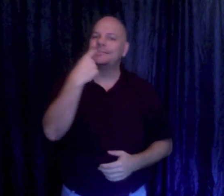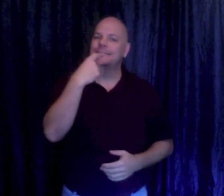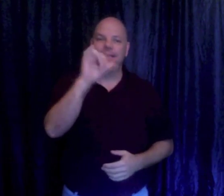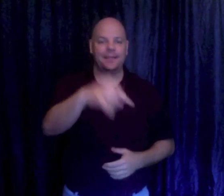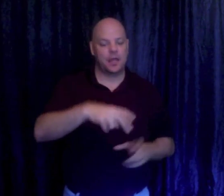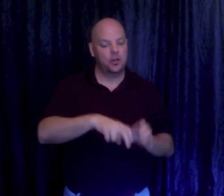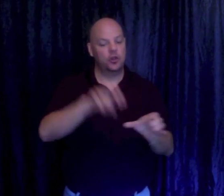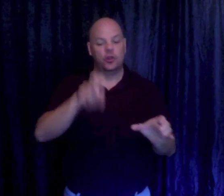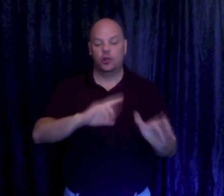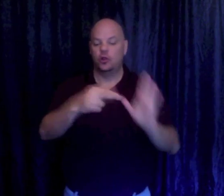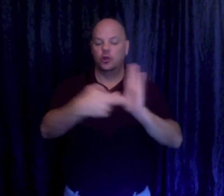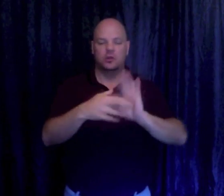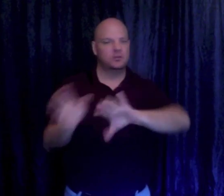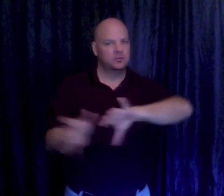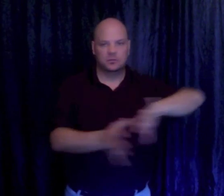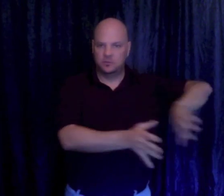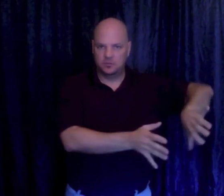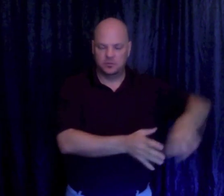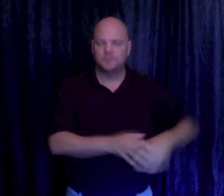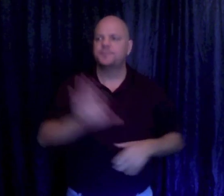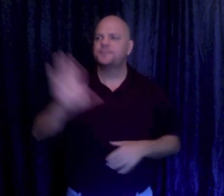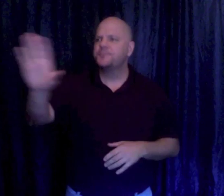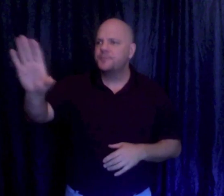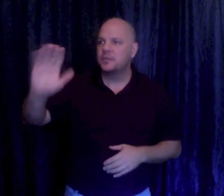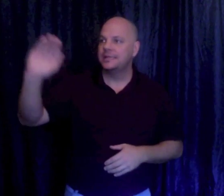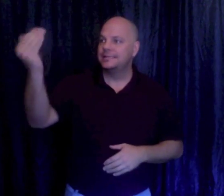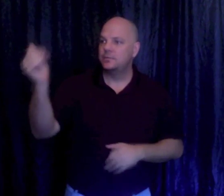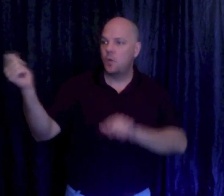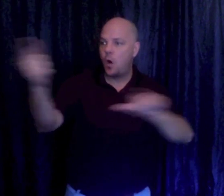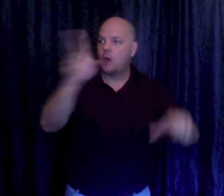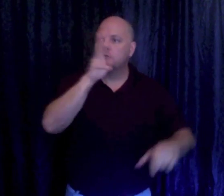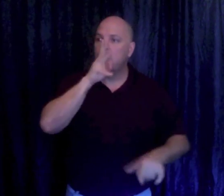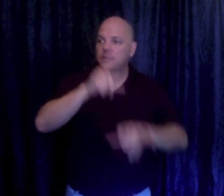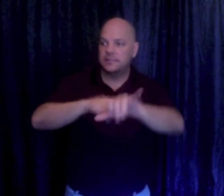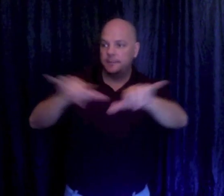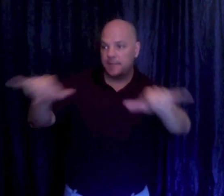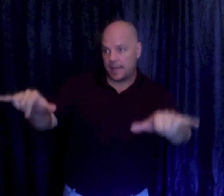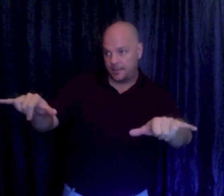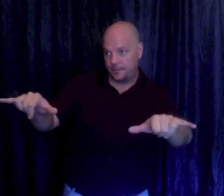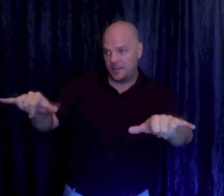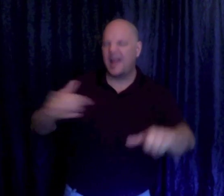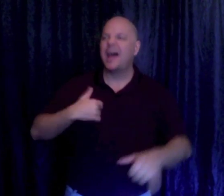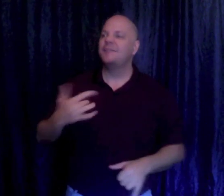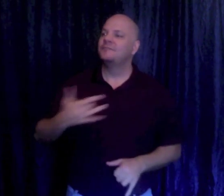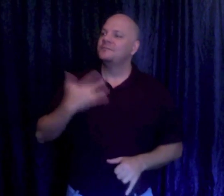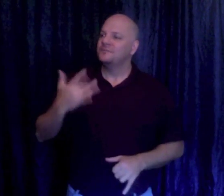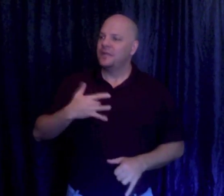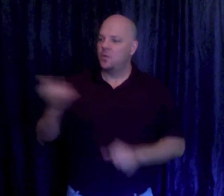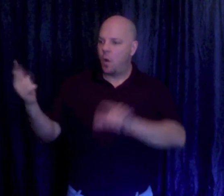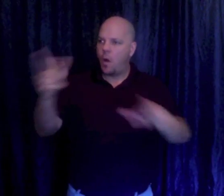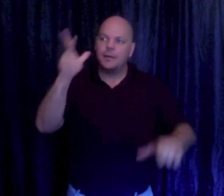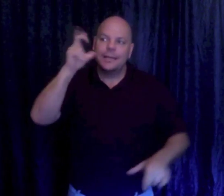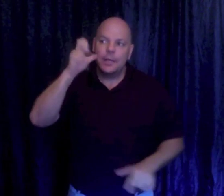positive way, it seems like everyone's talking at once, and I think everyone will be able to hear each other a lot better if